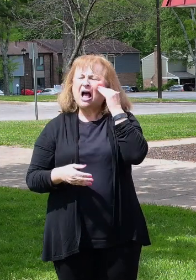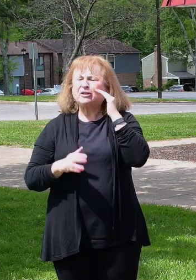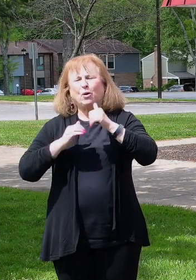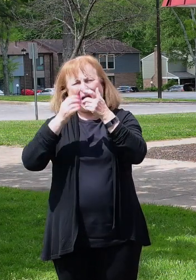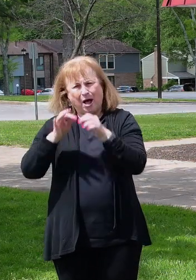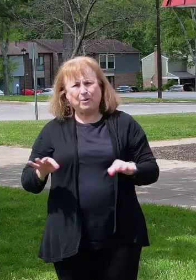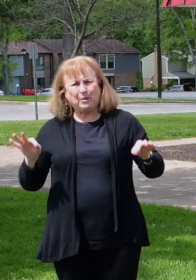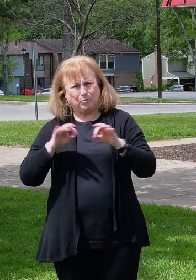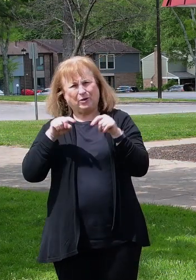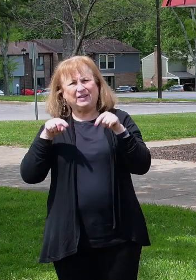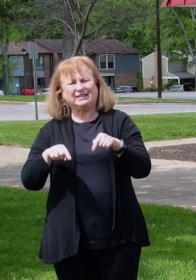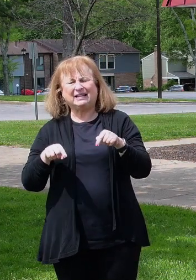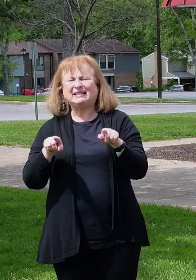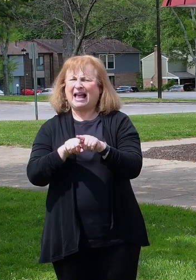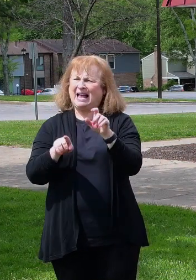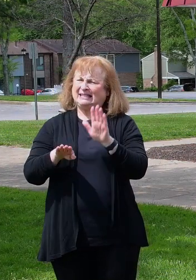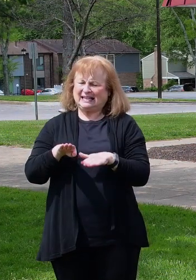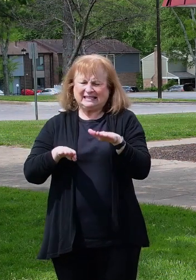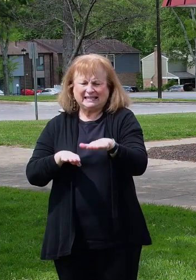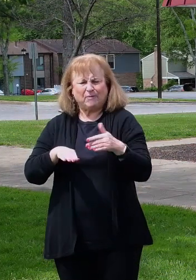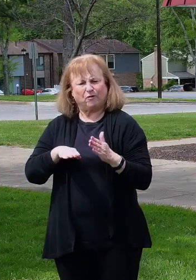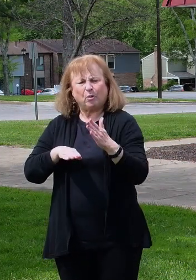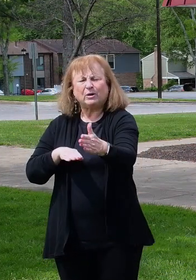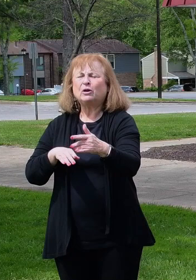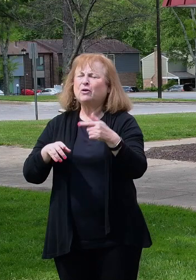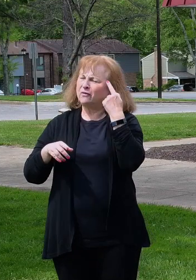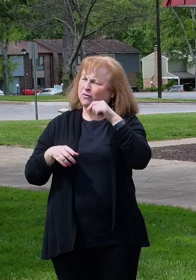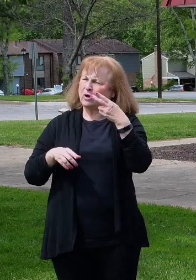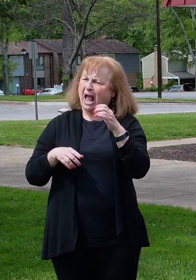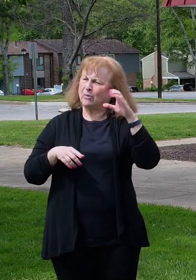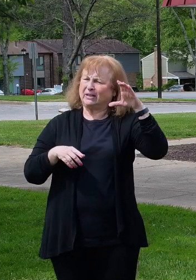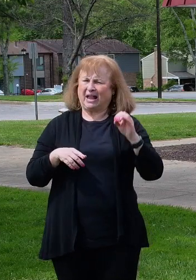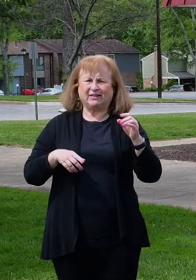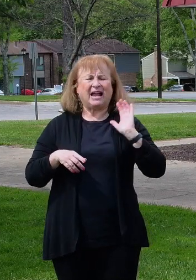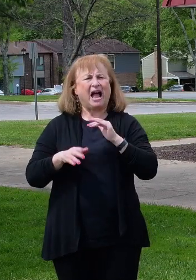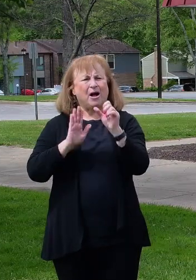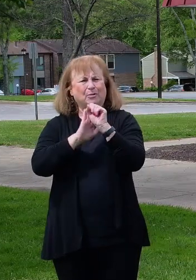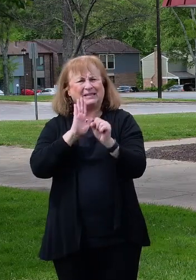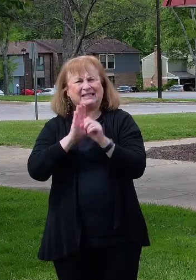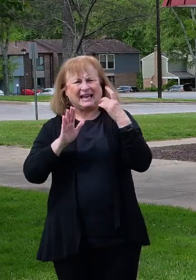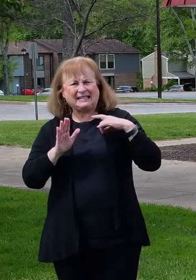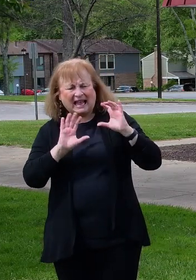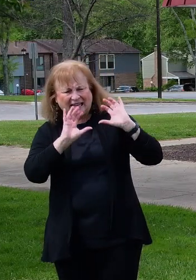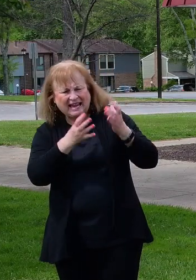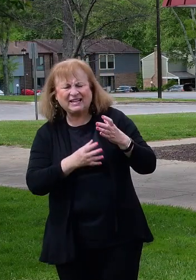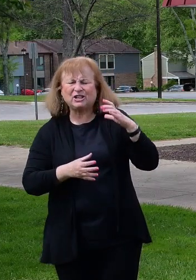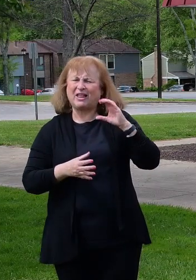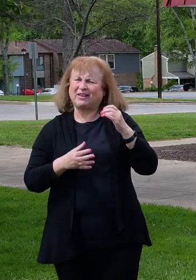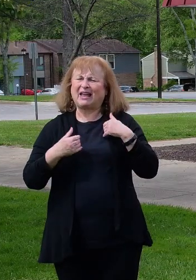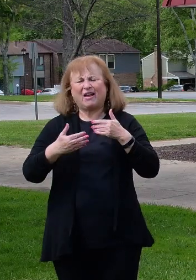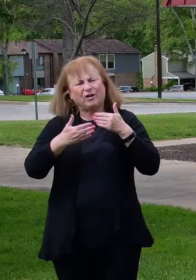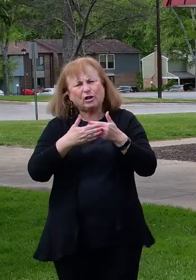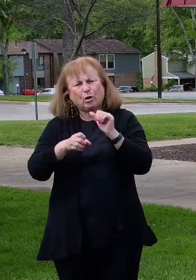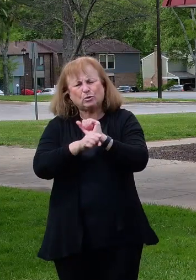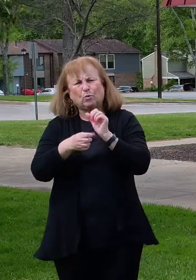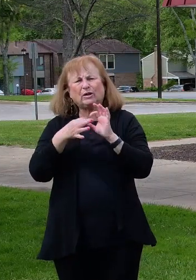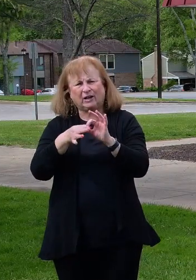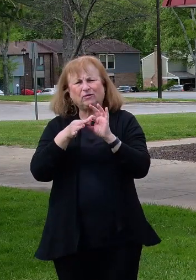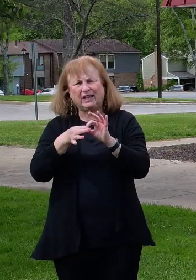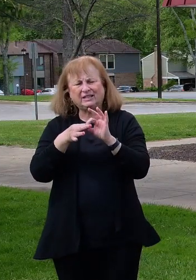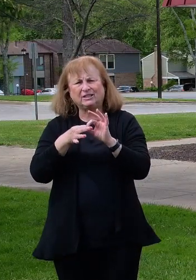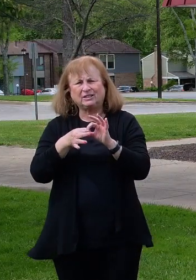how important this is as a step for Howard County. Our state delegation and the county have a close working